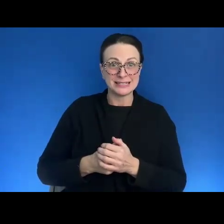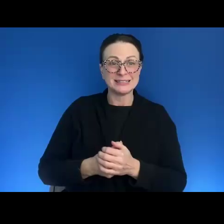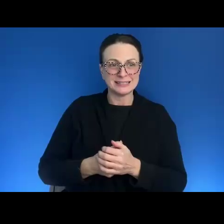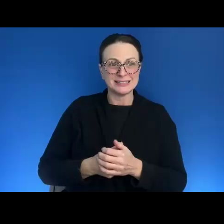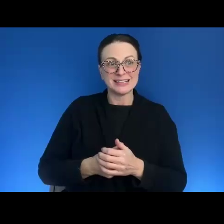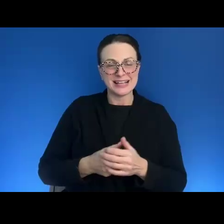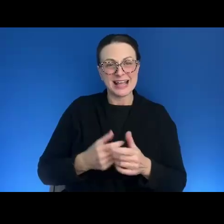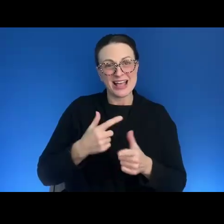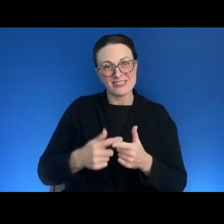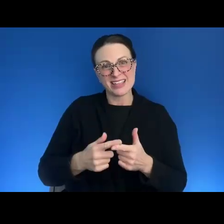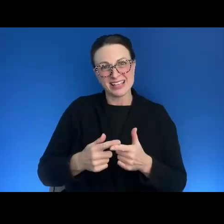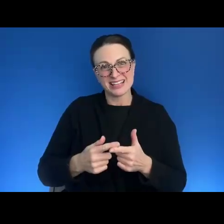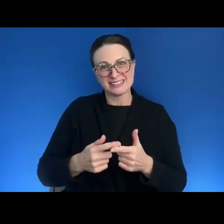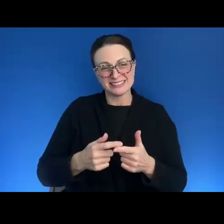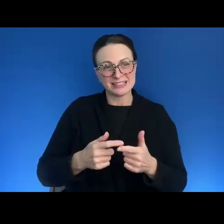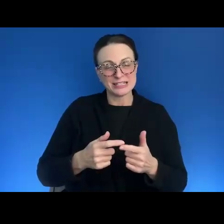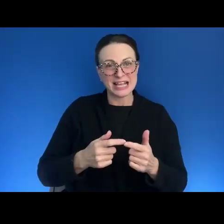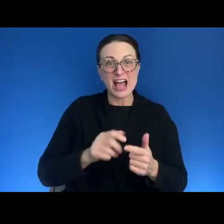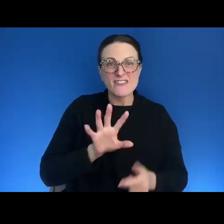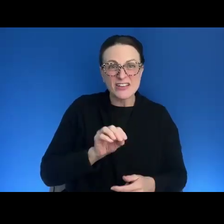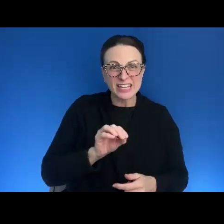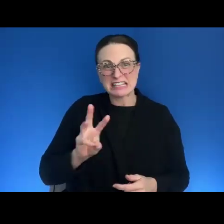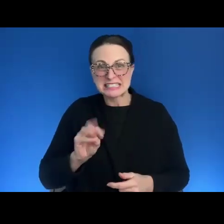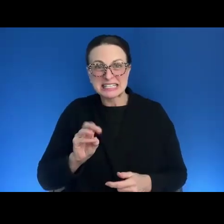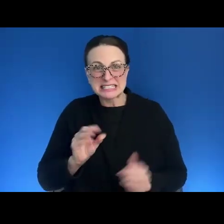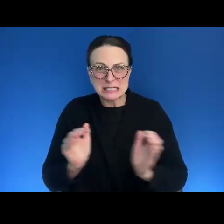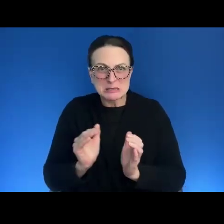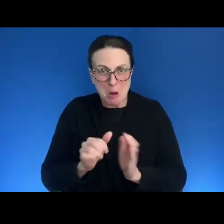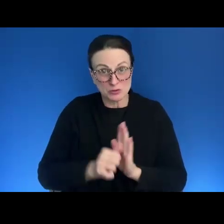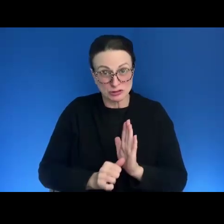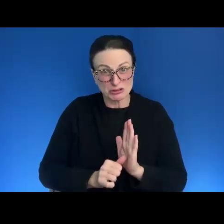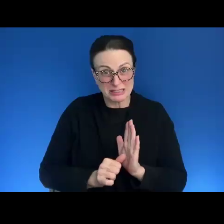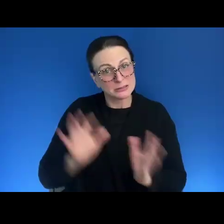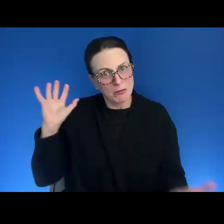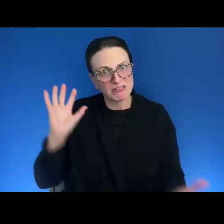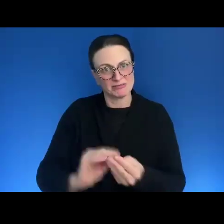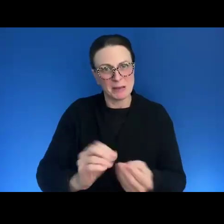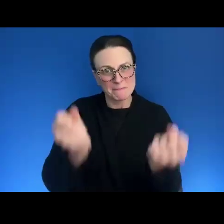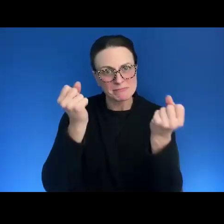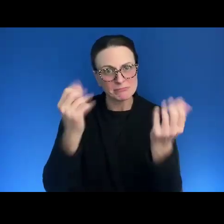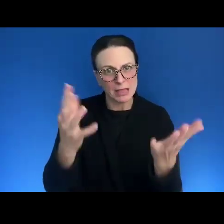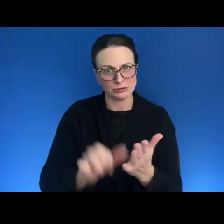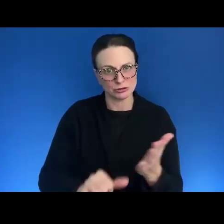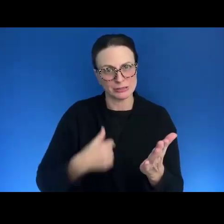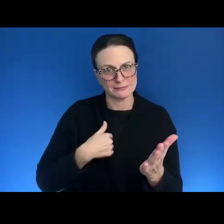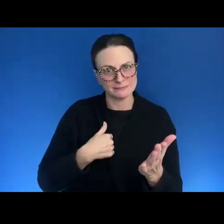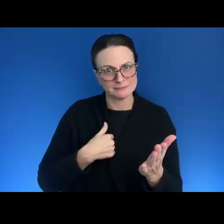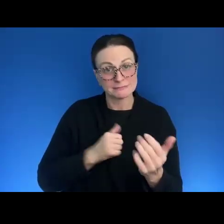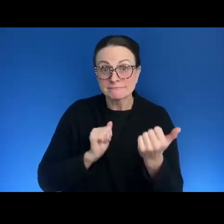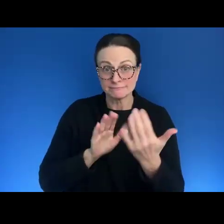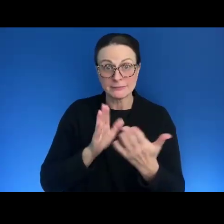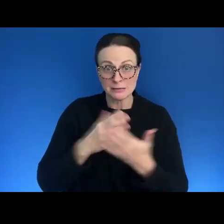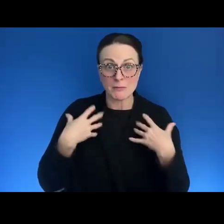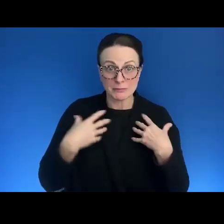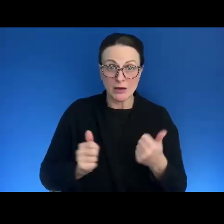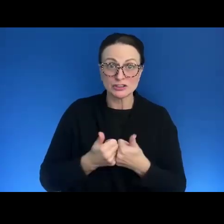and then maybe 50 or 60 smaller procedures. Um, so I've definitely faced some